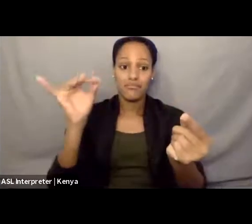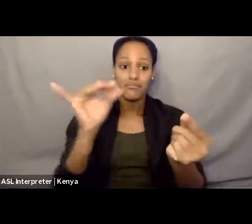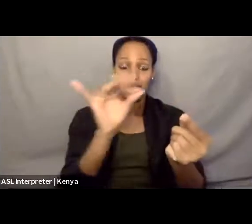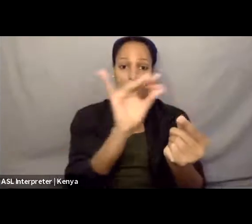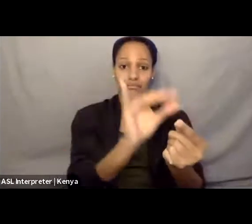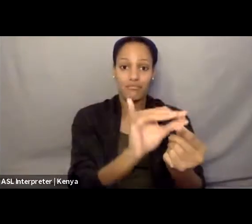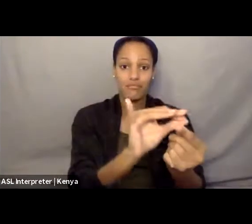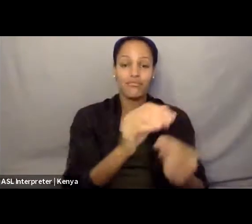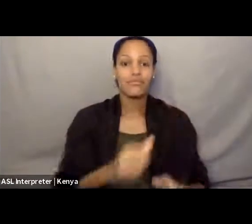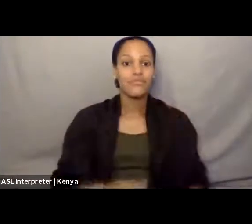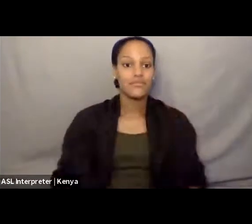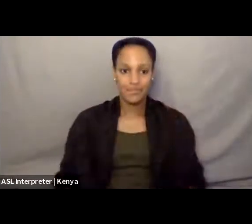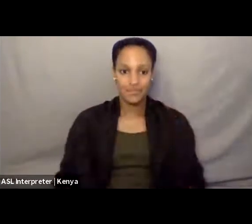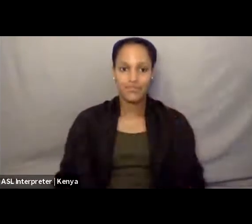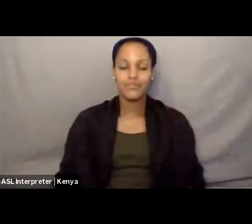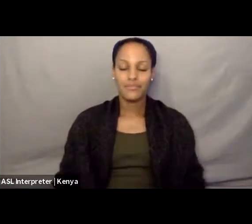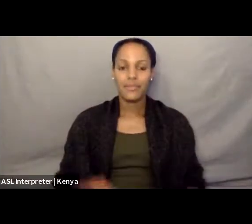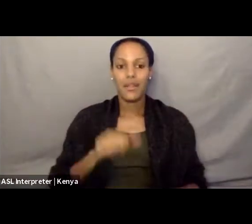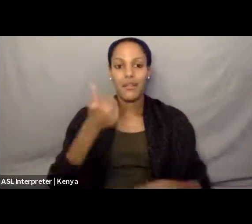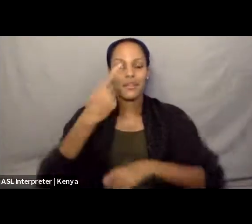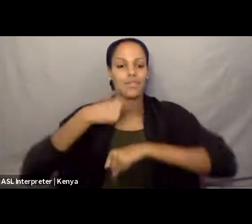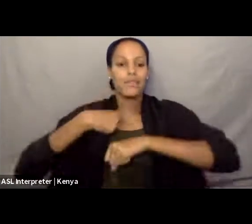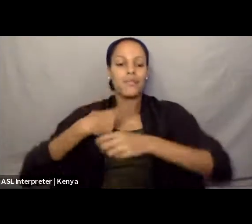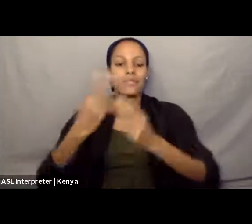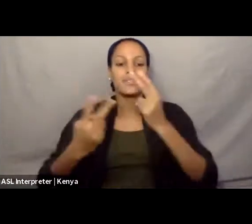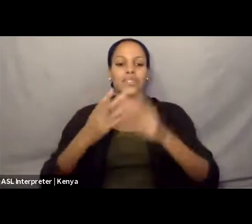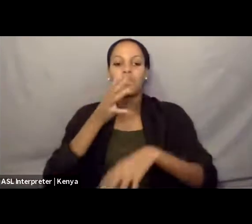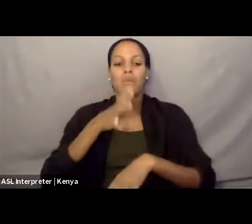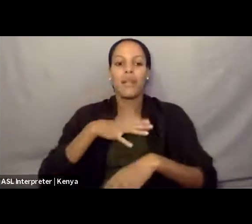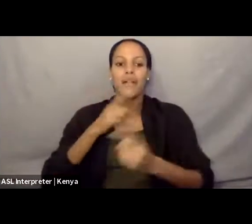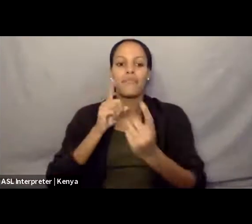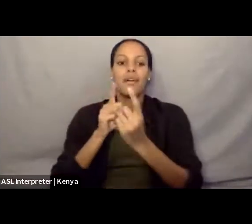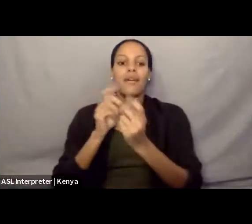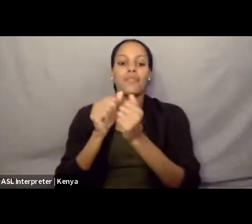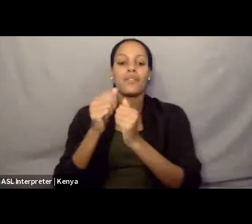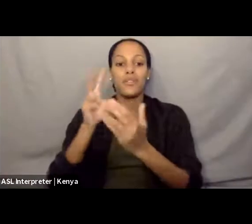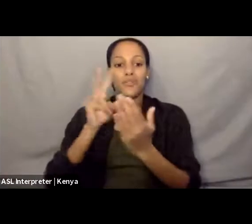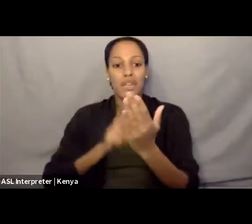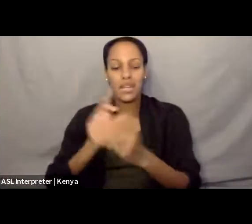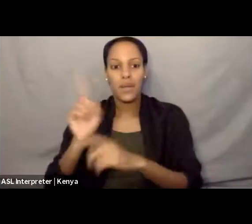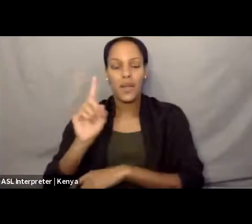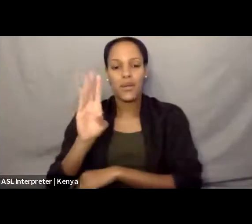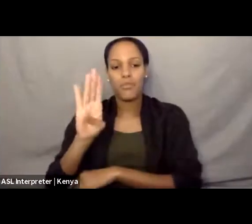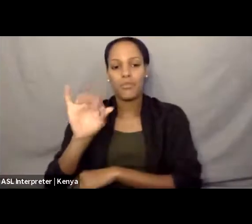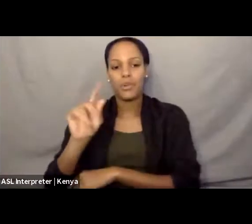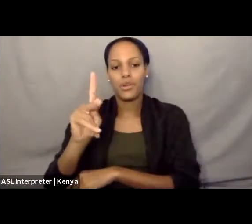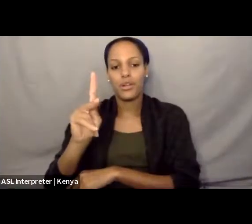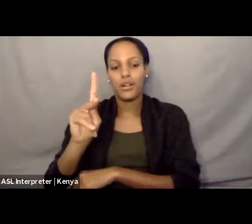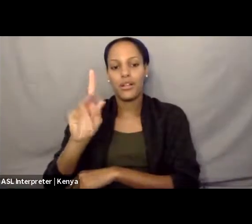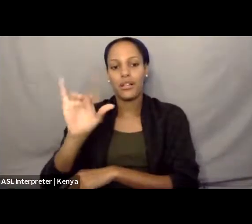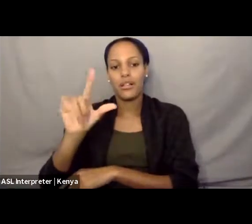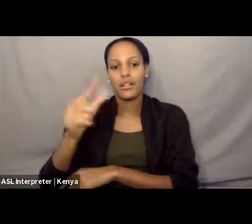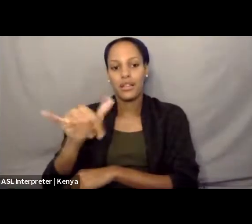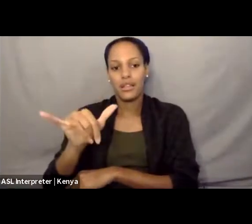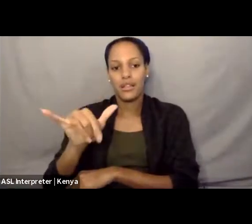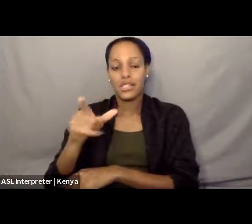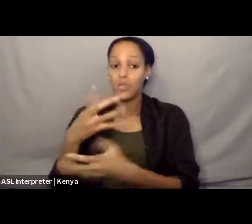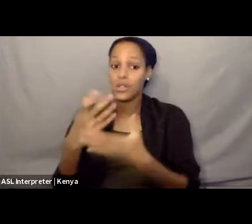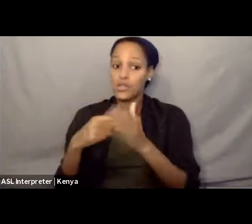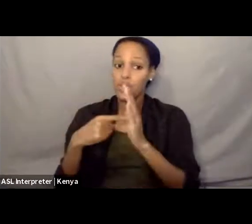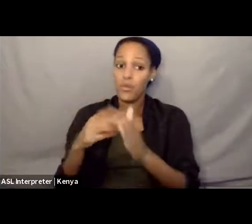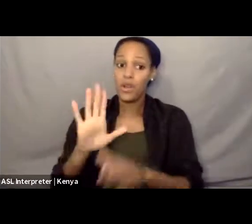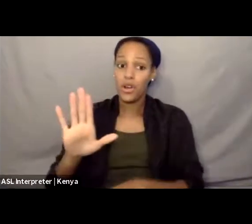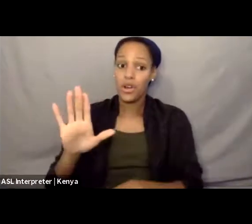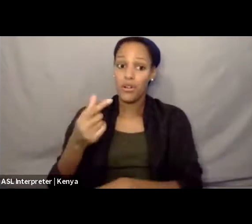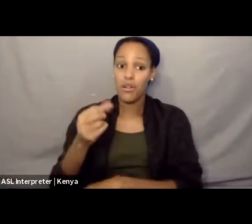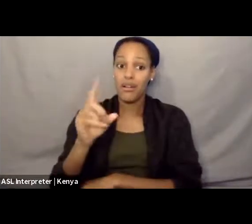another time I was visiting with a woman I'd met at a reading in Berkeley who wanted to show me her garden. That's not a euphemism,